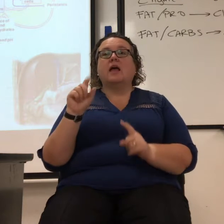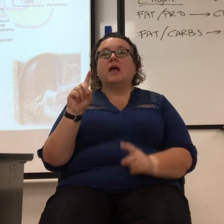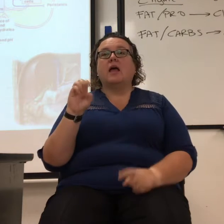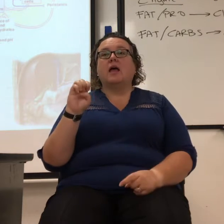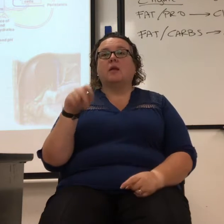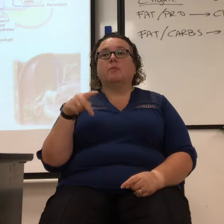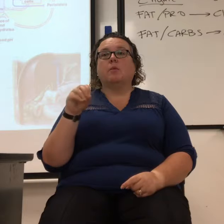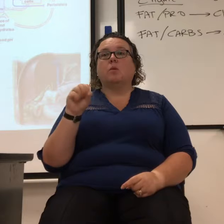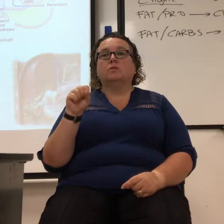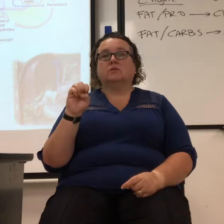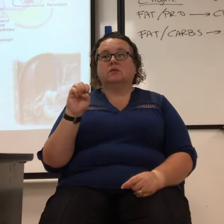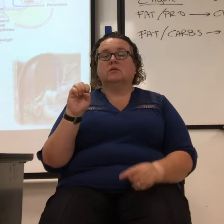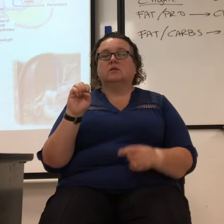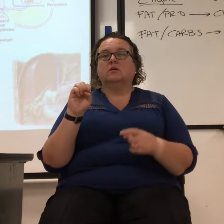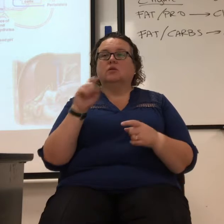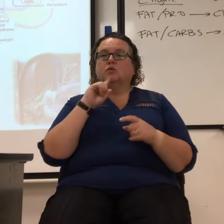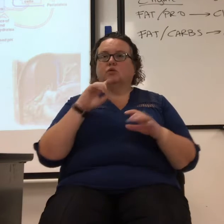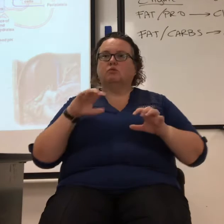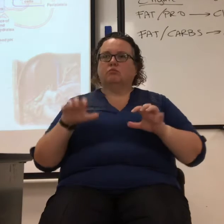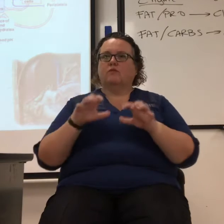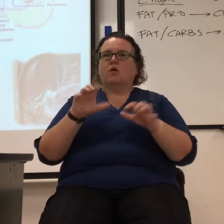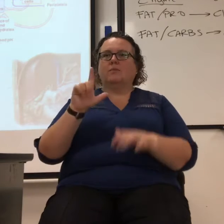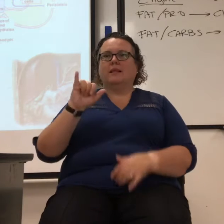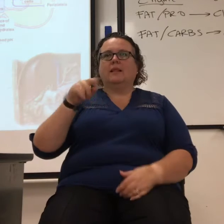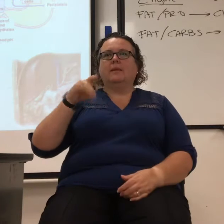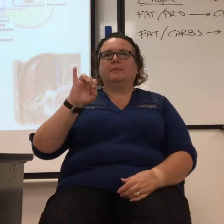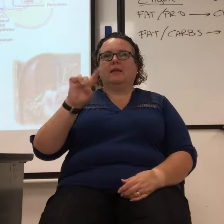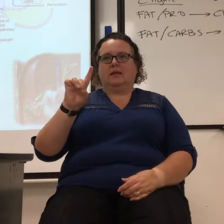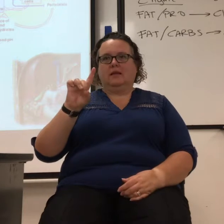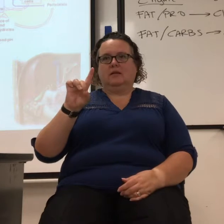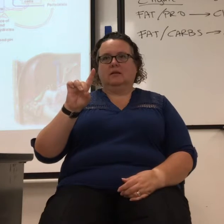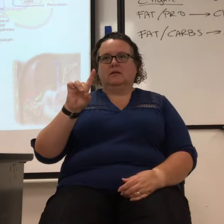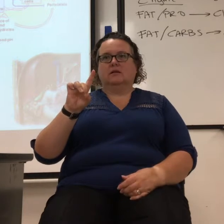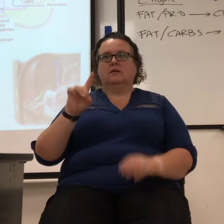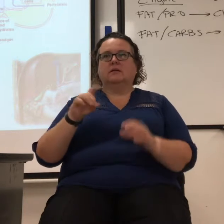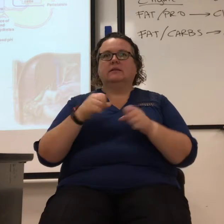adipose to perform lipid synthesis.